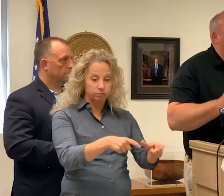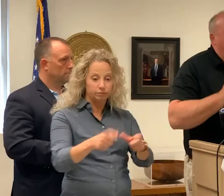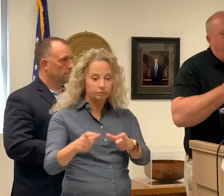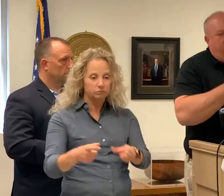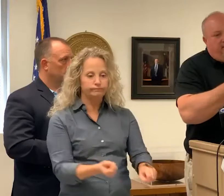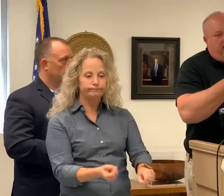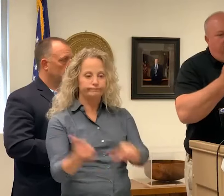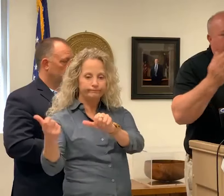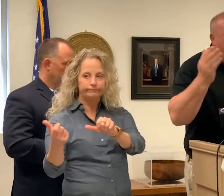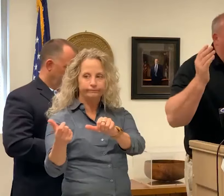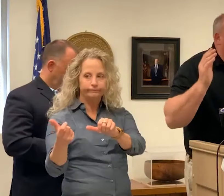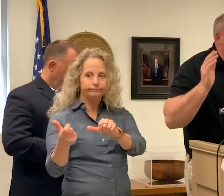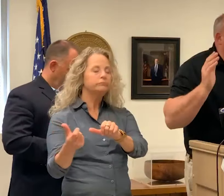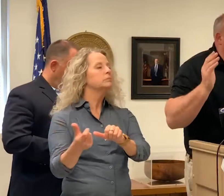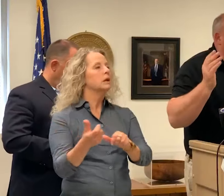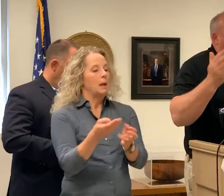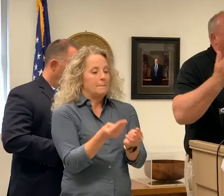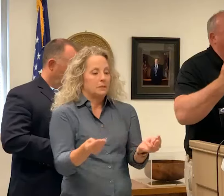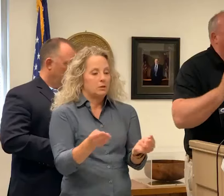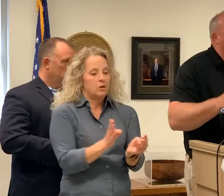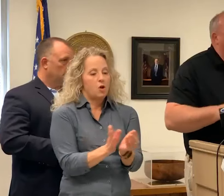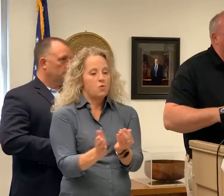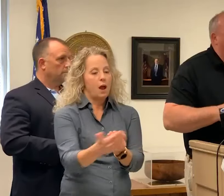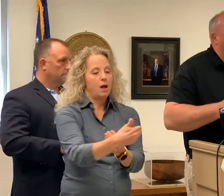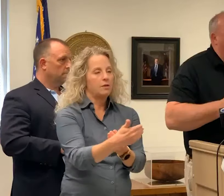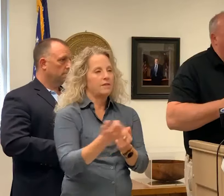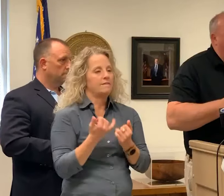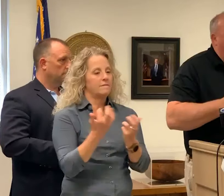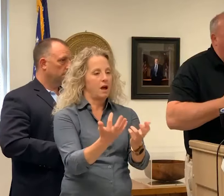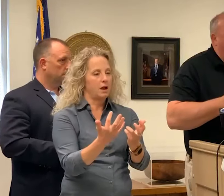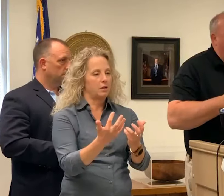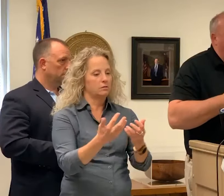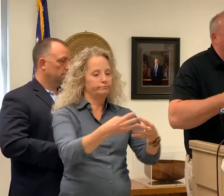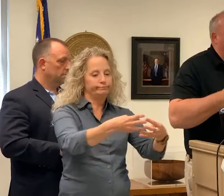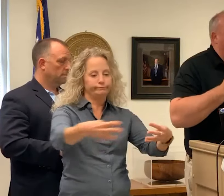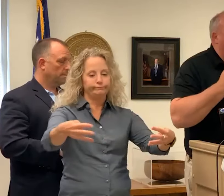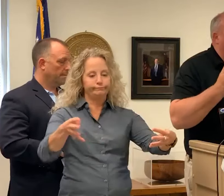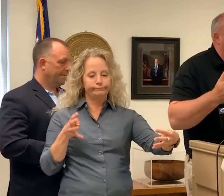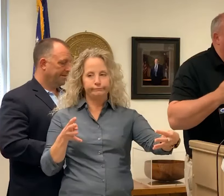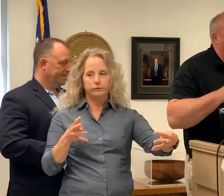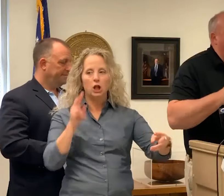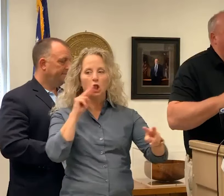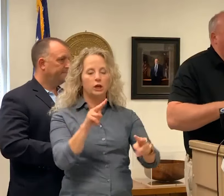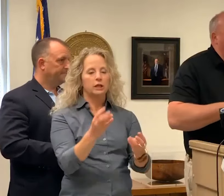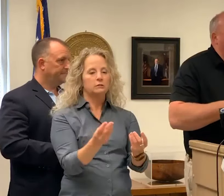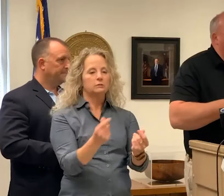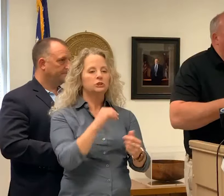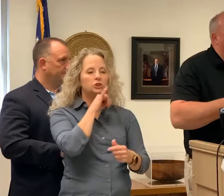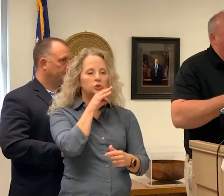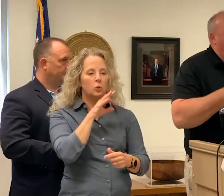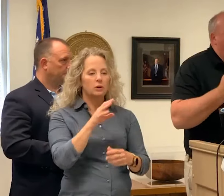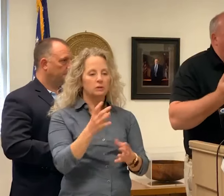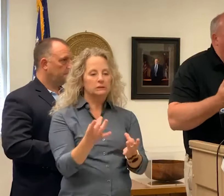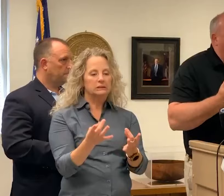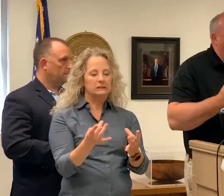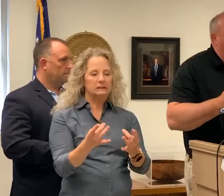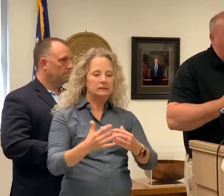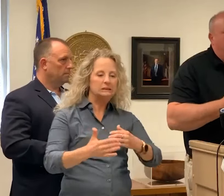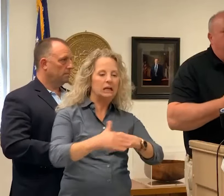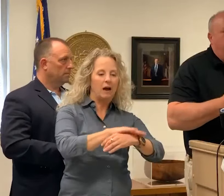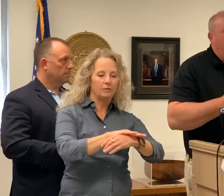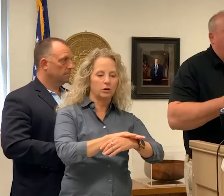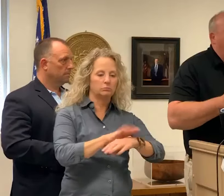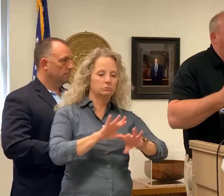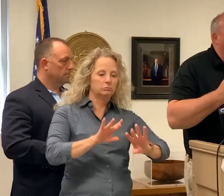It's why there's material around the fire area. It's why we are looking at soil tack. It's why we would wet the material